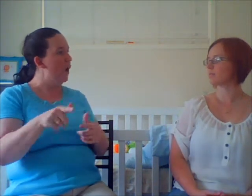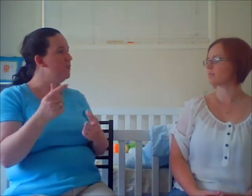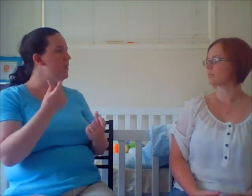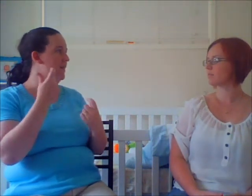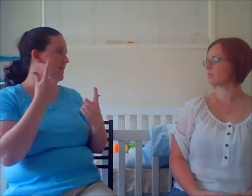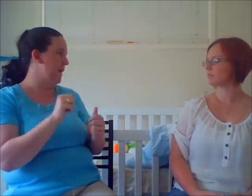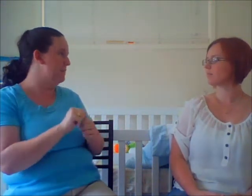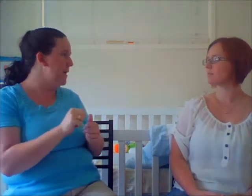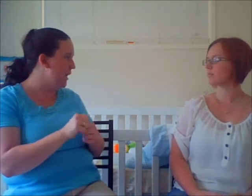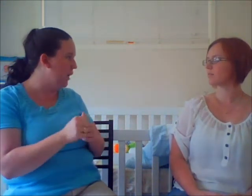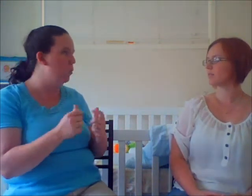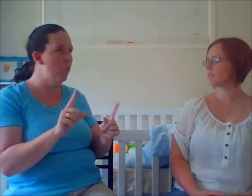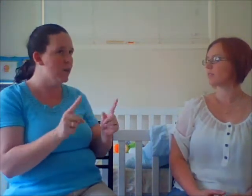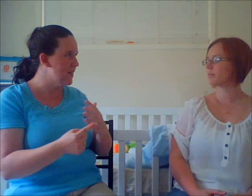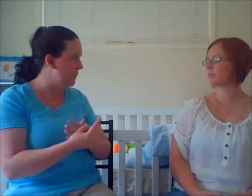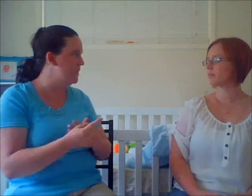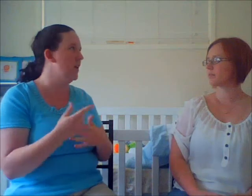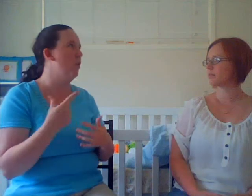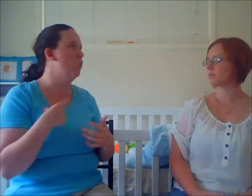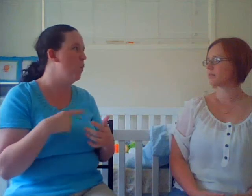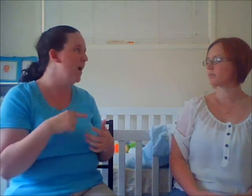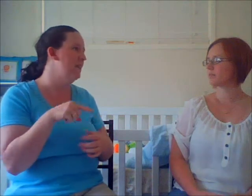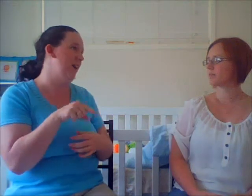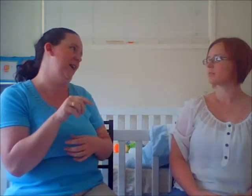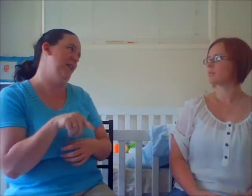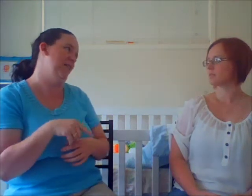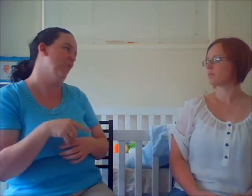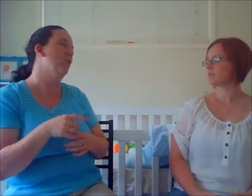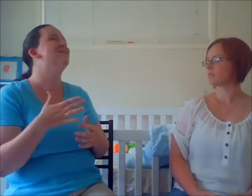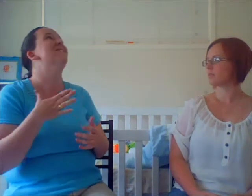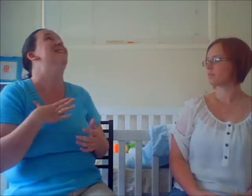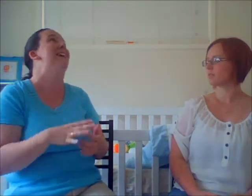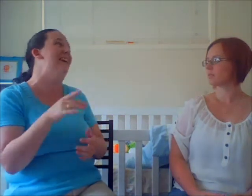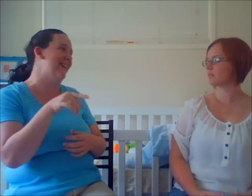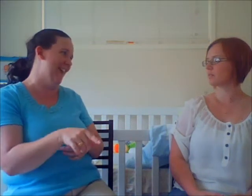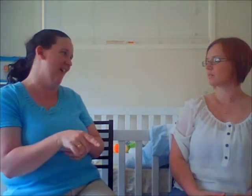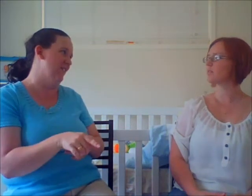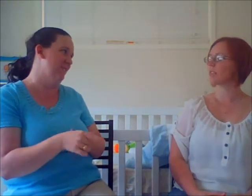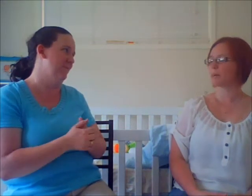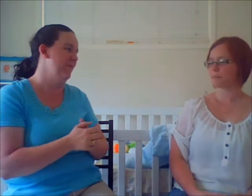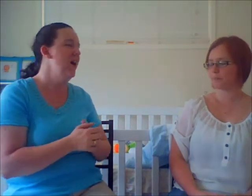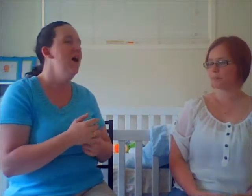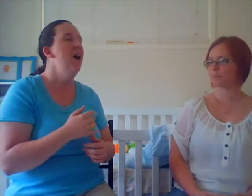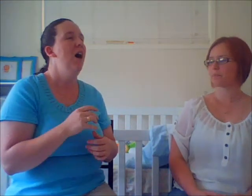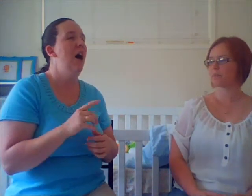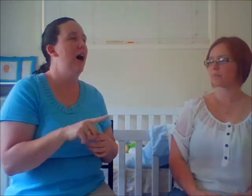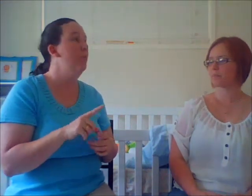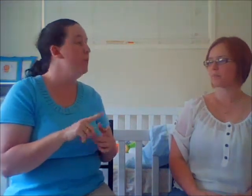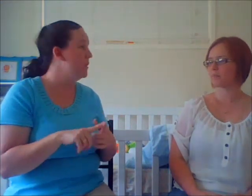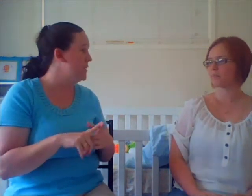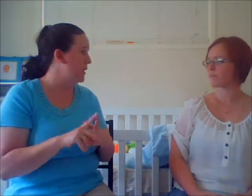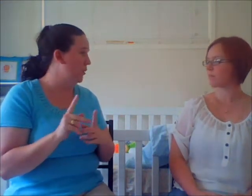them understand better what's happening and what's the need there. Also with